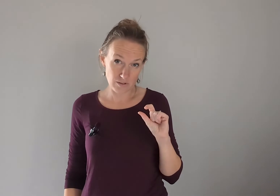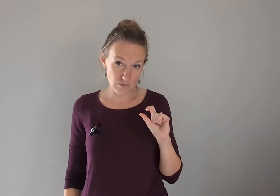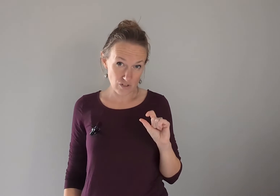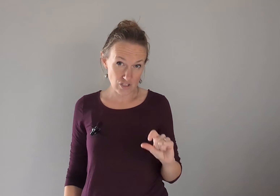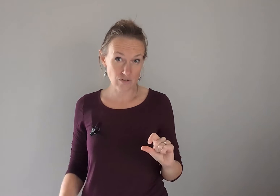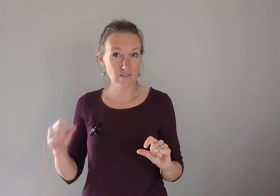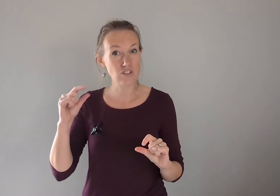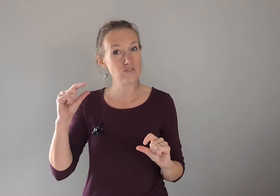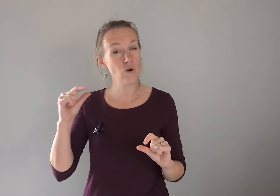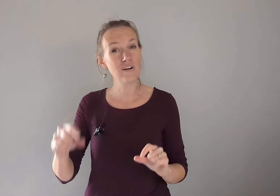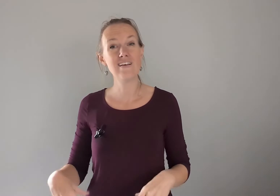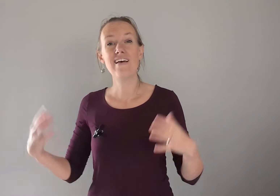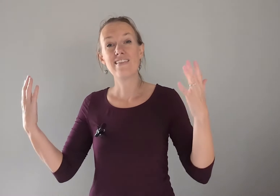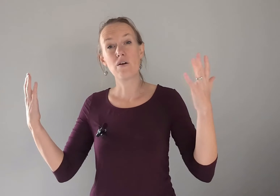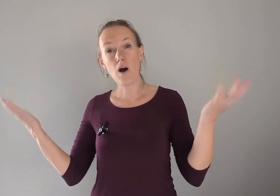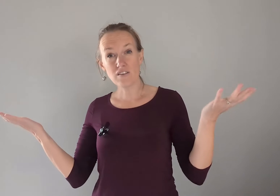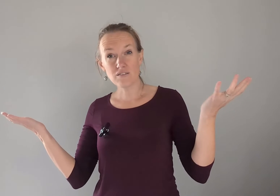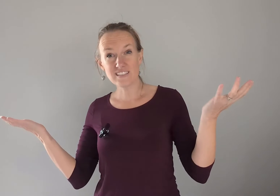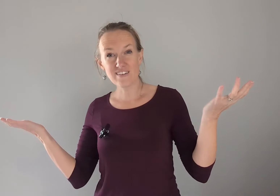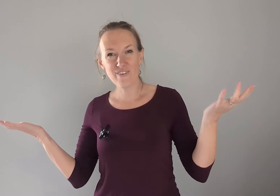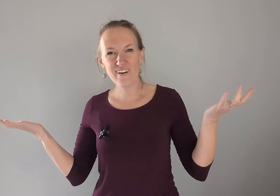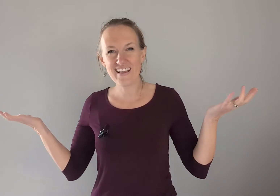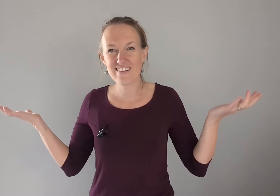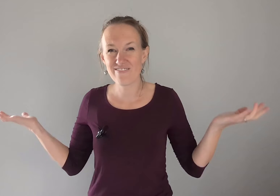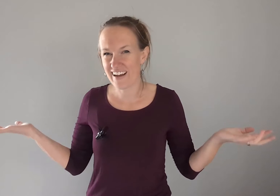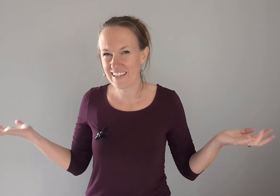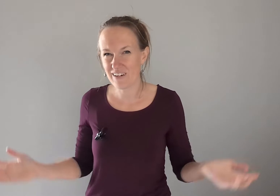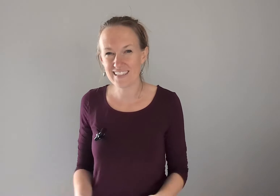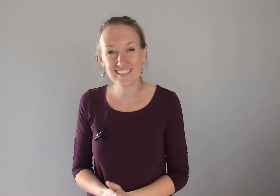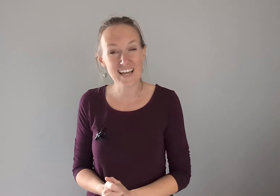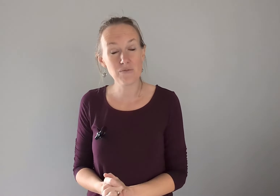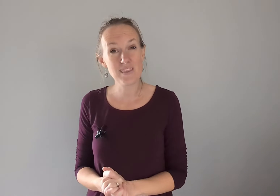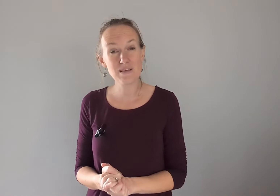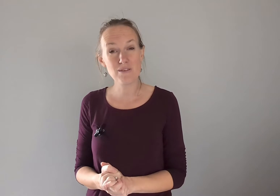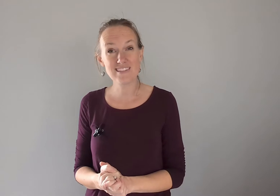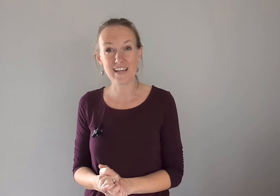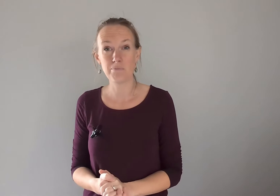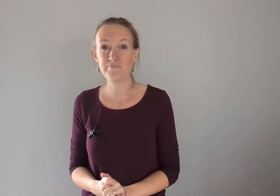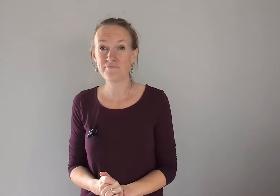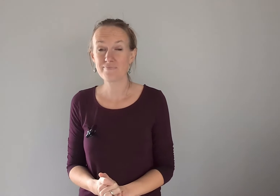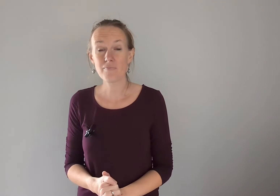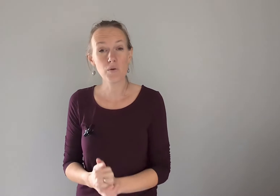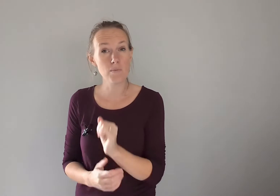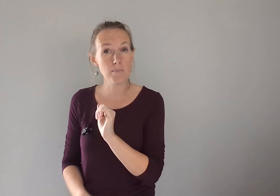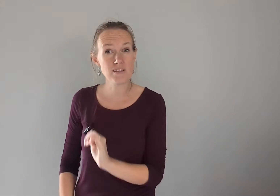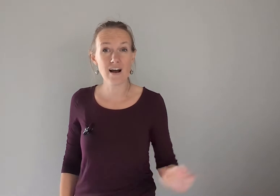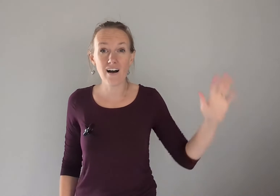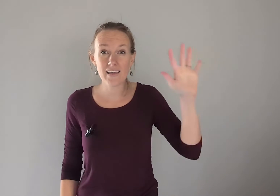do verse 3 and verse 4, and a walkthrough on day 4. And then finally, we're going to sign with the music. Remember that I